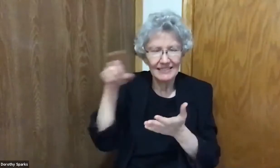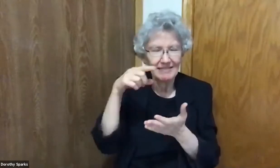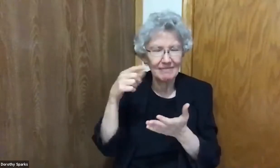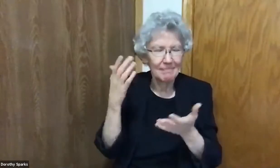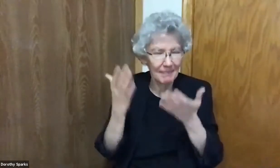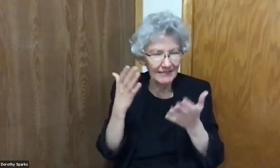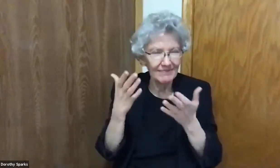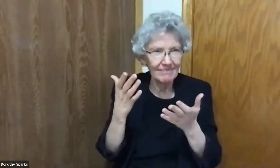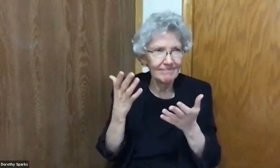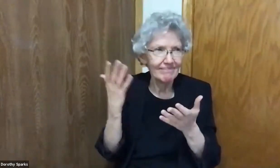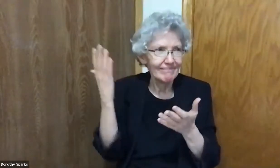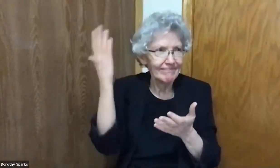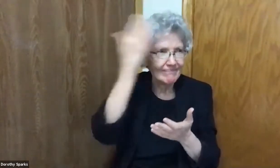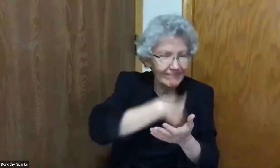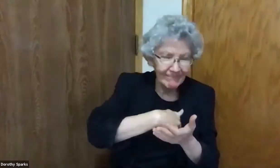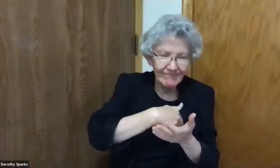Now, there's one thing